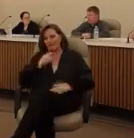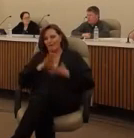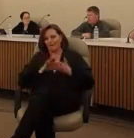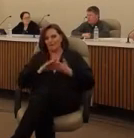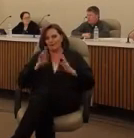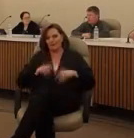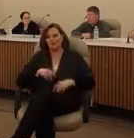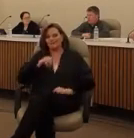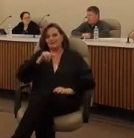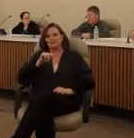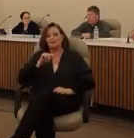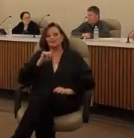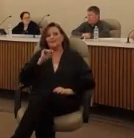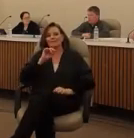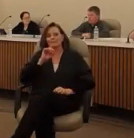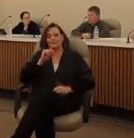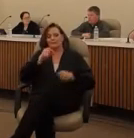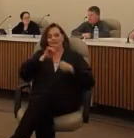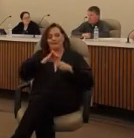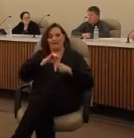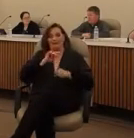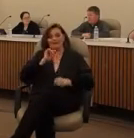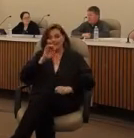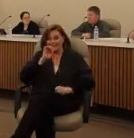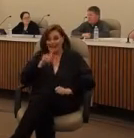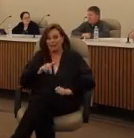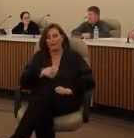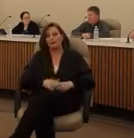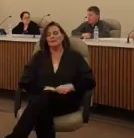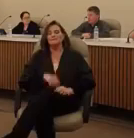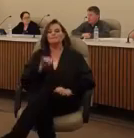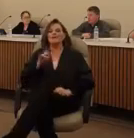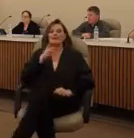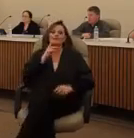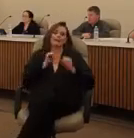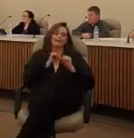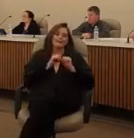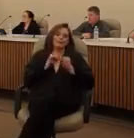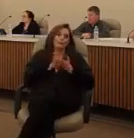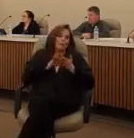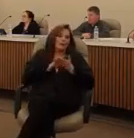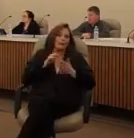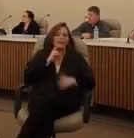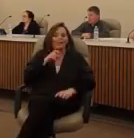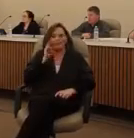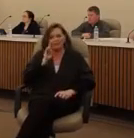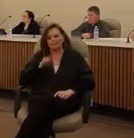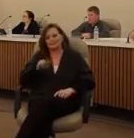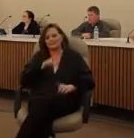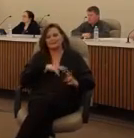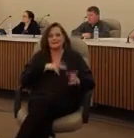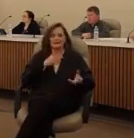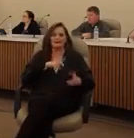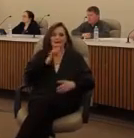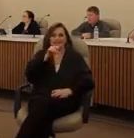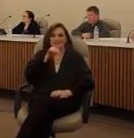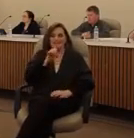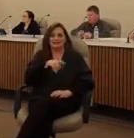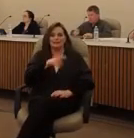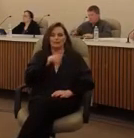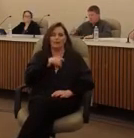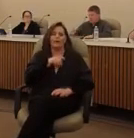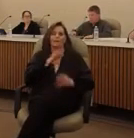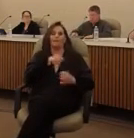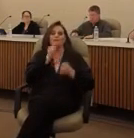is the gas tanks, but in working on it, they may find additional ones, in which case the DEC will require them to clean it up.